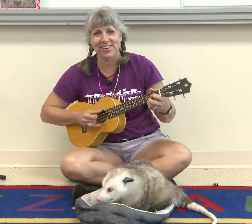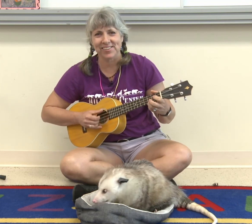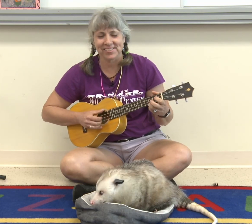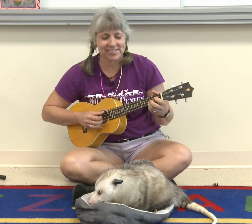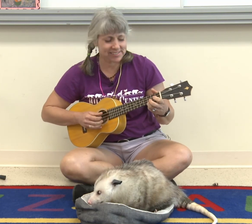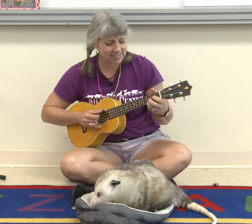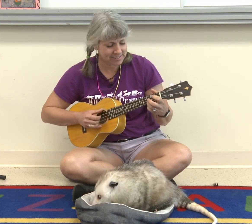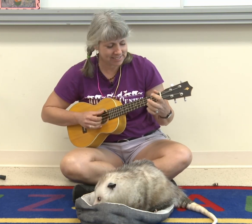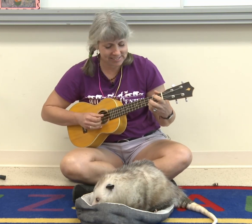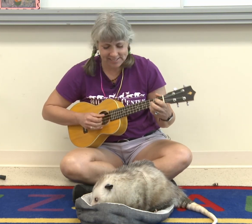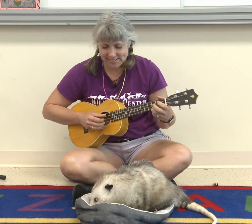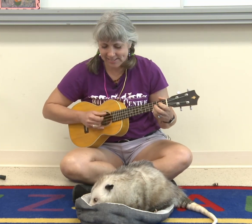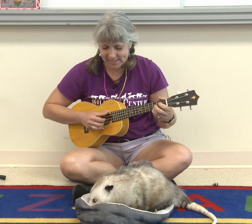marsupial.